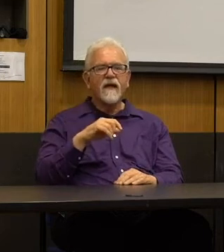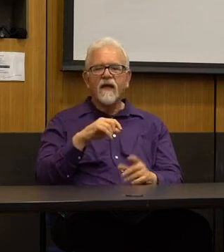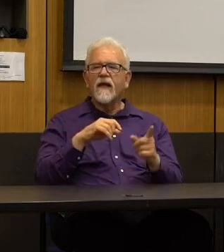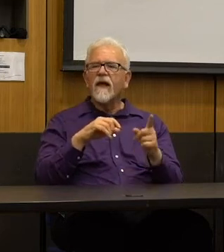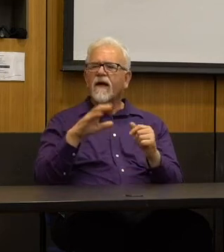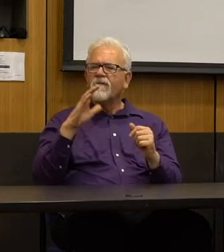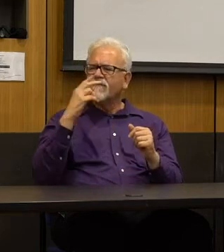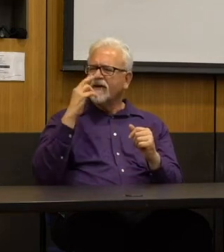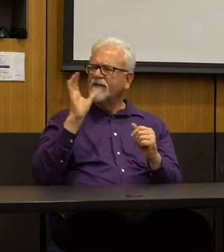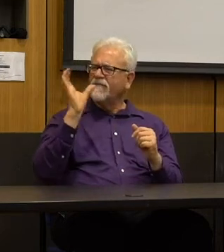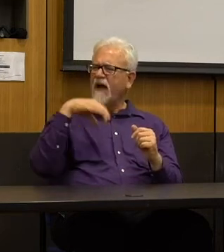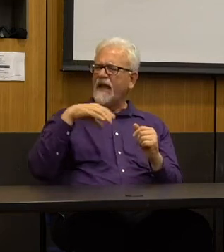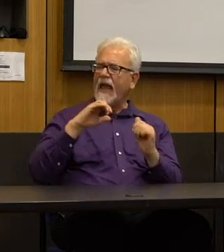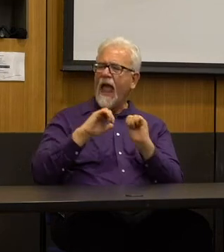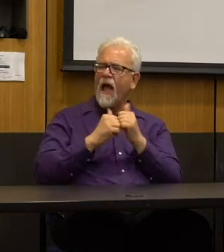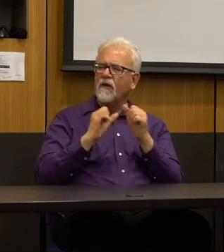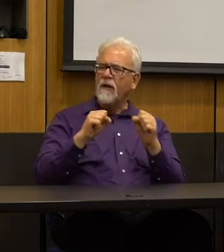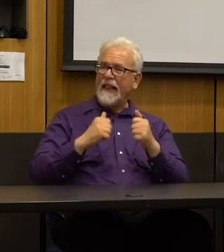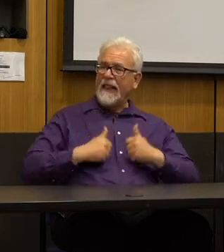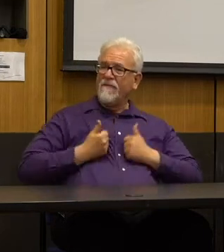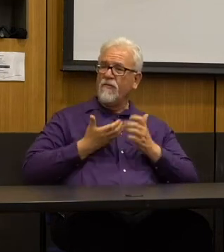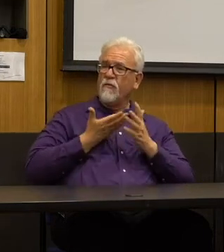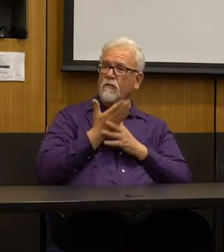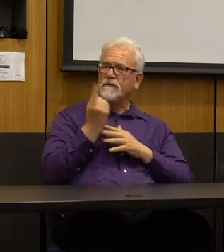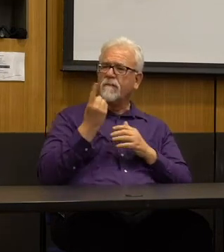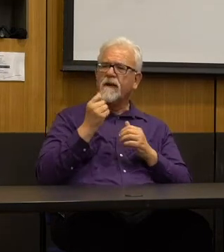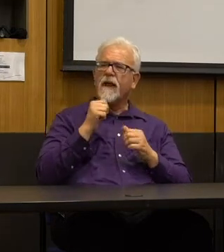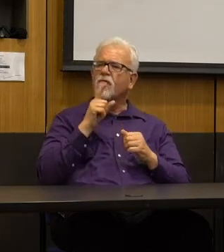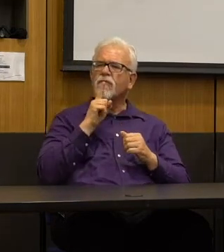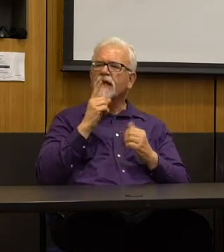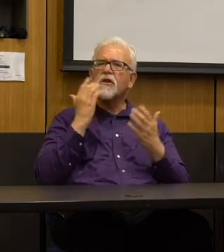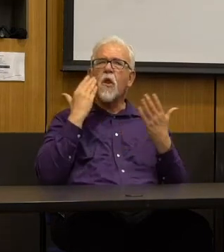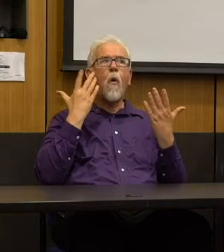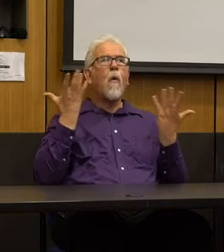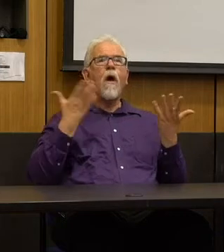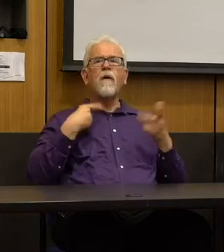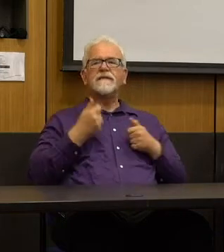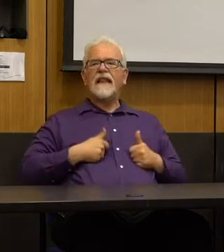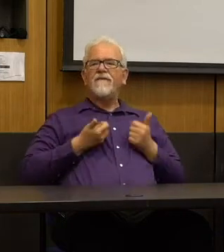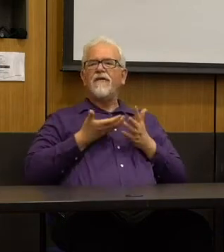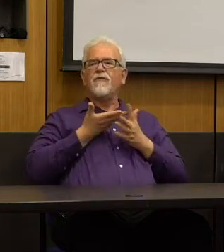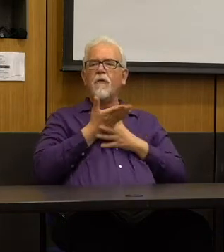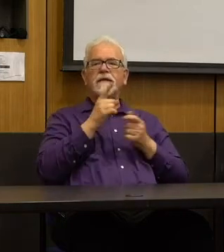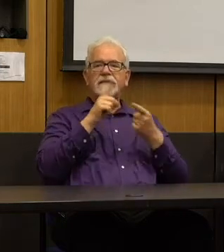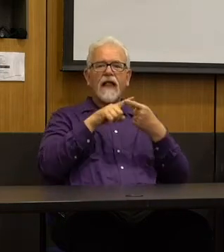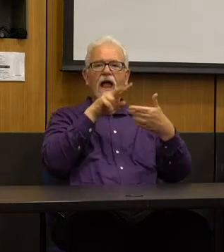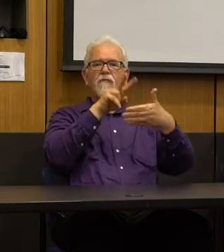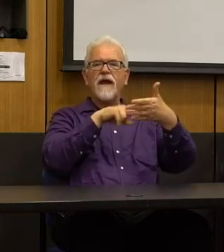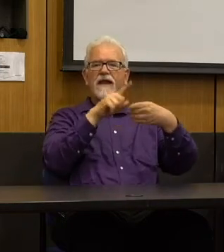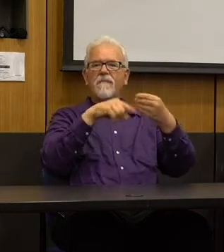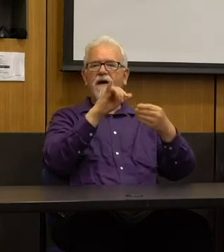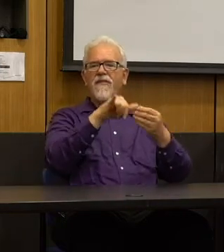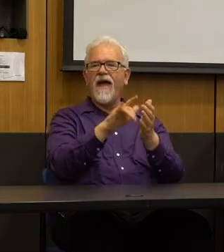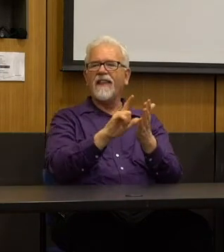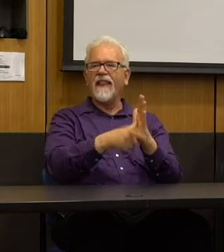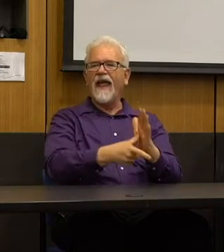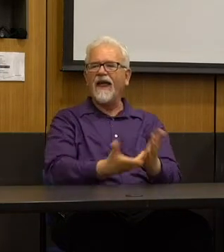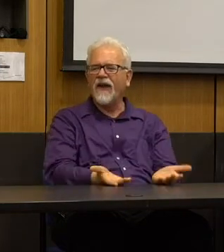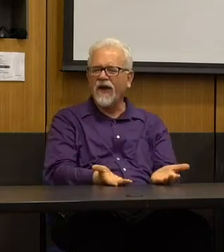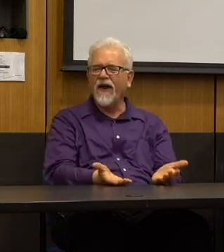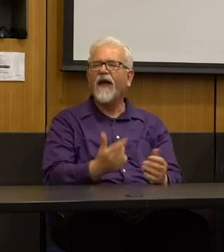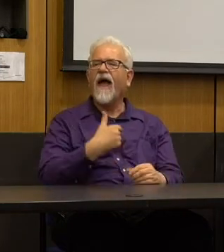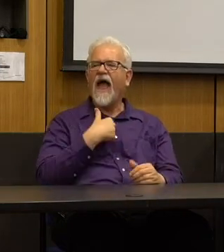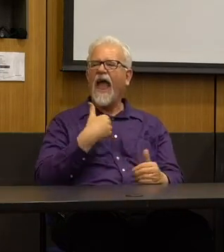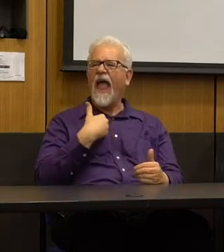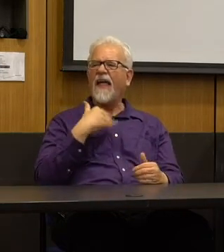It's funny how one can live through something and not really know what one was living through until one reads about it. And that, I had